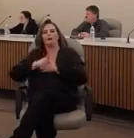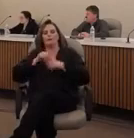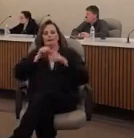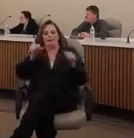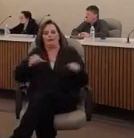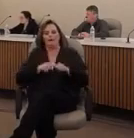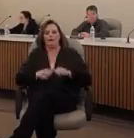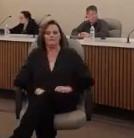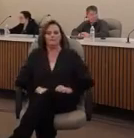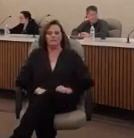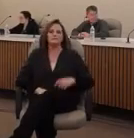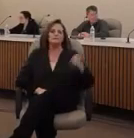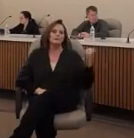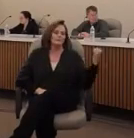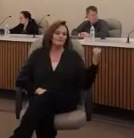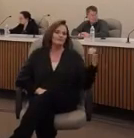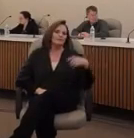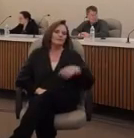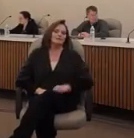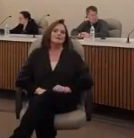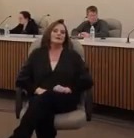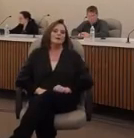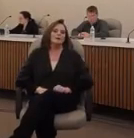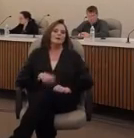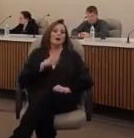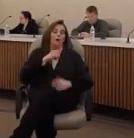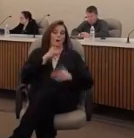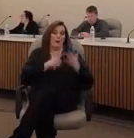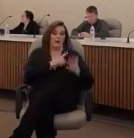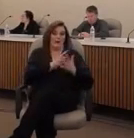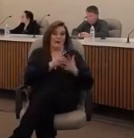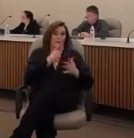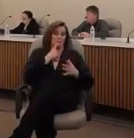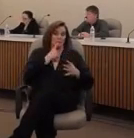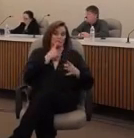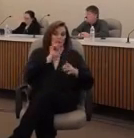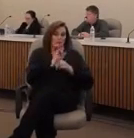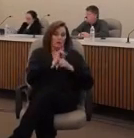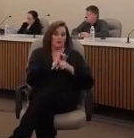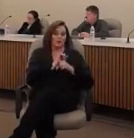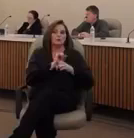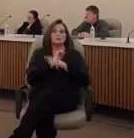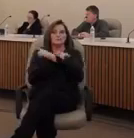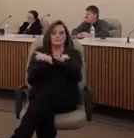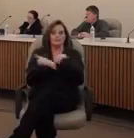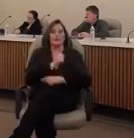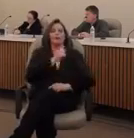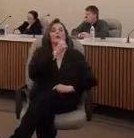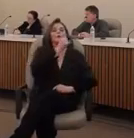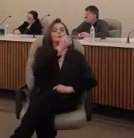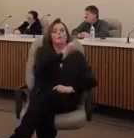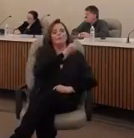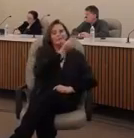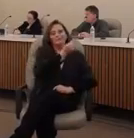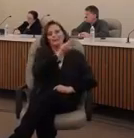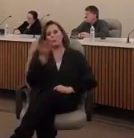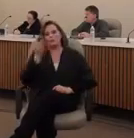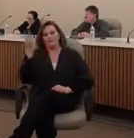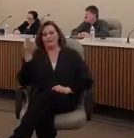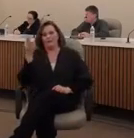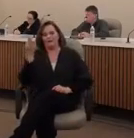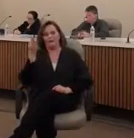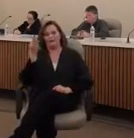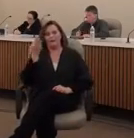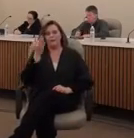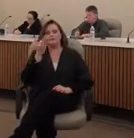way. And what would be your hours of operation? So it'd be Monday through Friday. We'd be open from 8 to